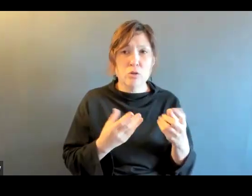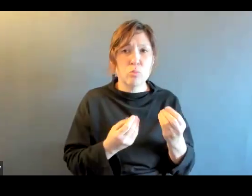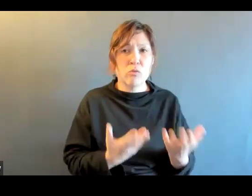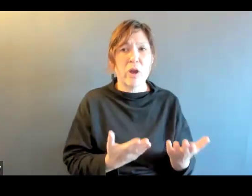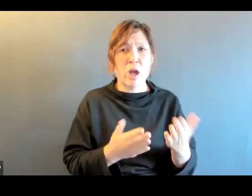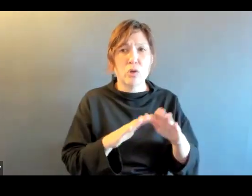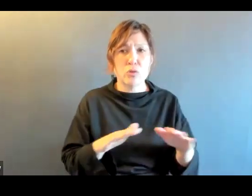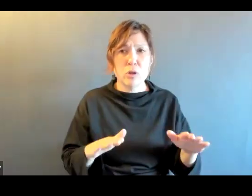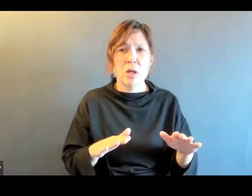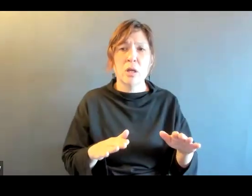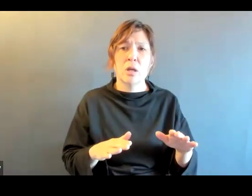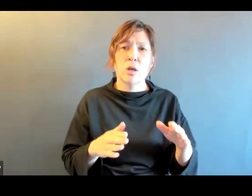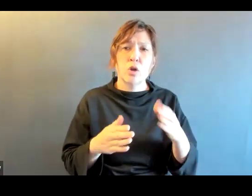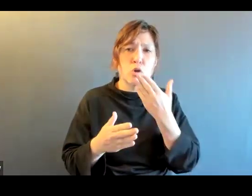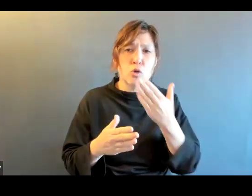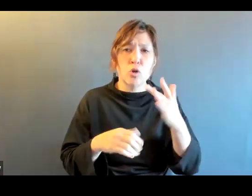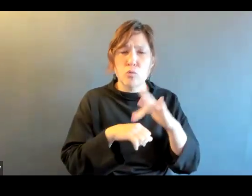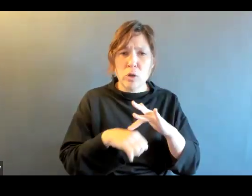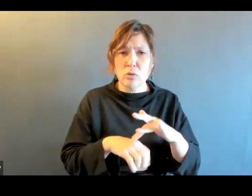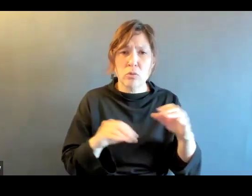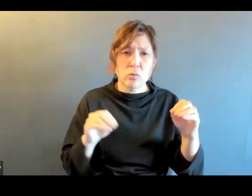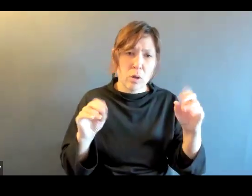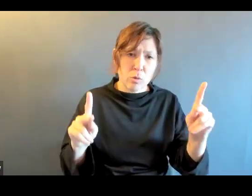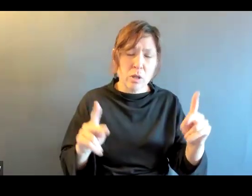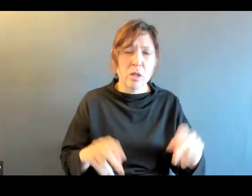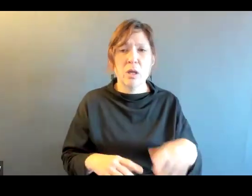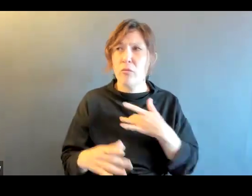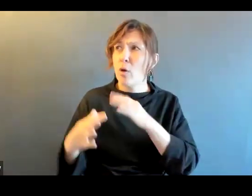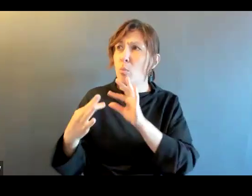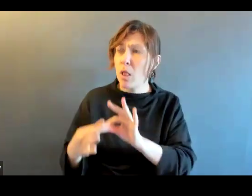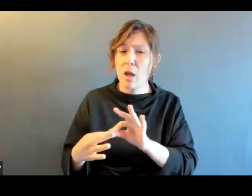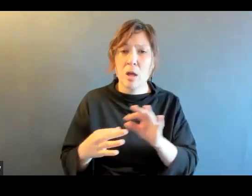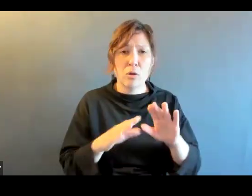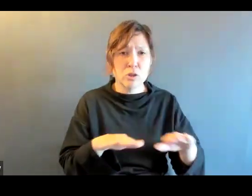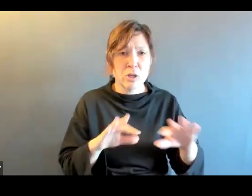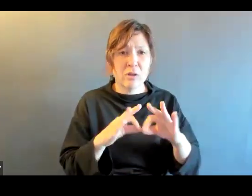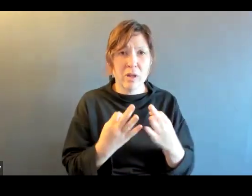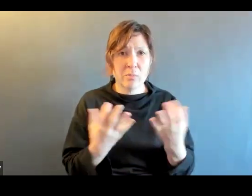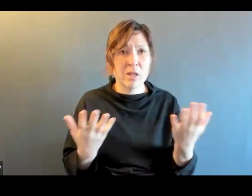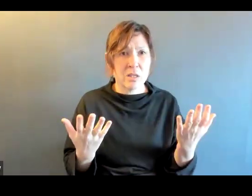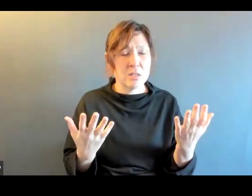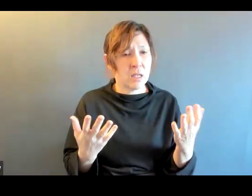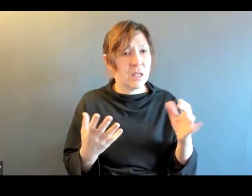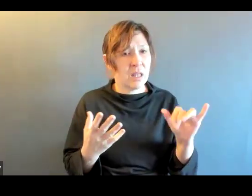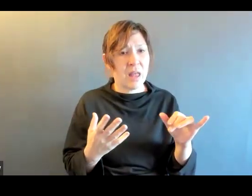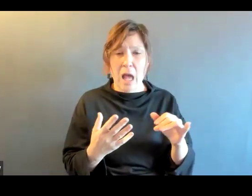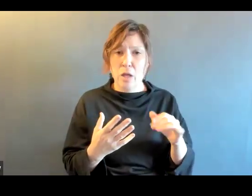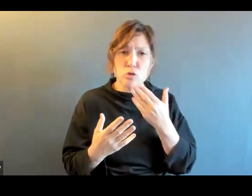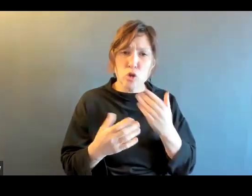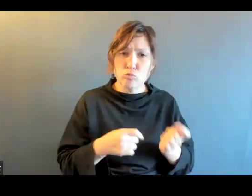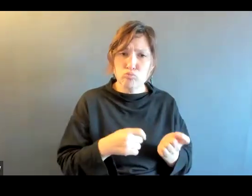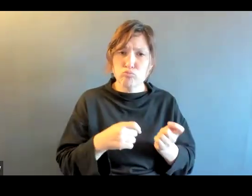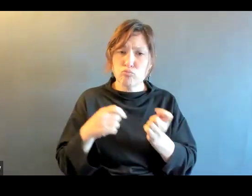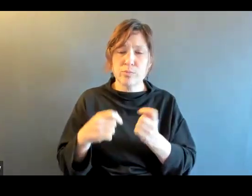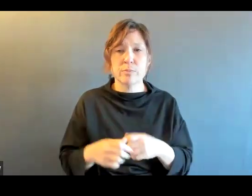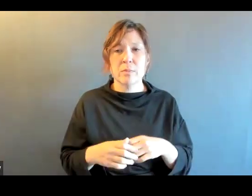resources, opportunity, and a sense of belonging for the children and their families, and you're already halfway there. Please give the same opportunity